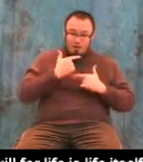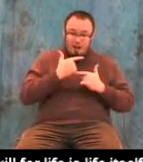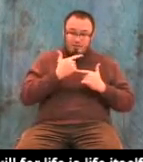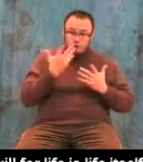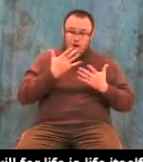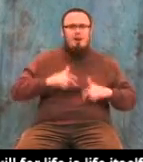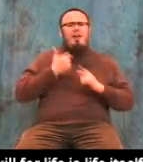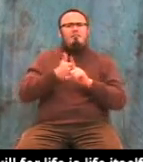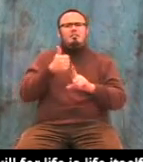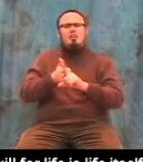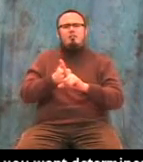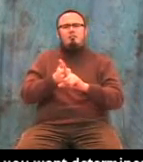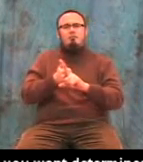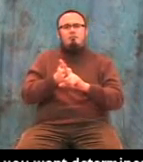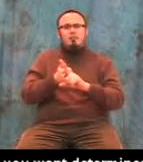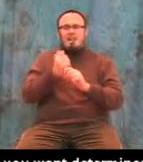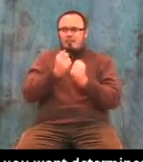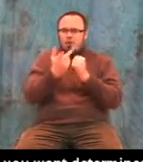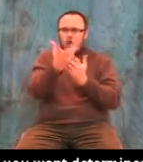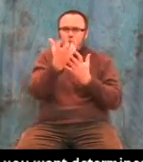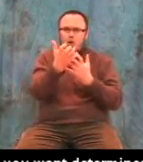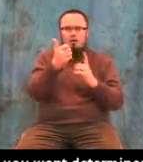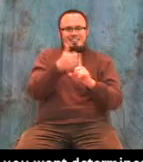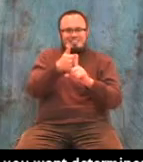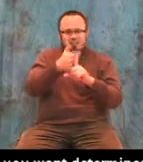and what you want determines the quality of your life.